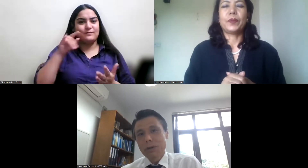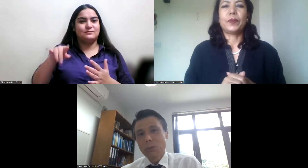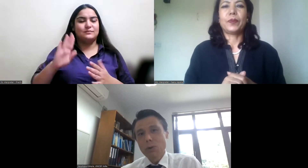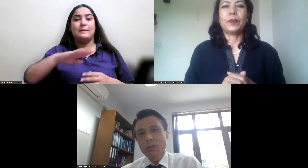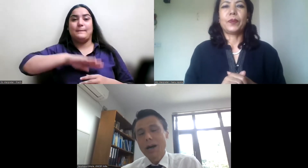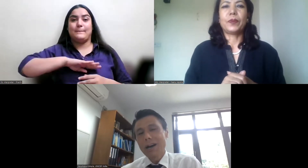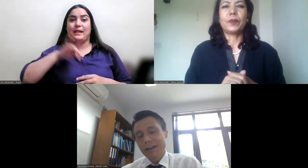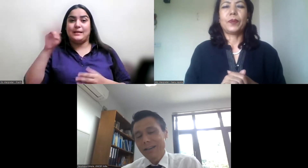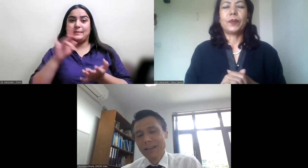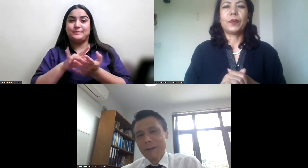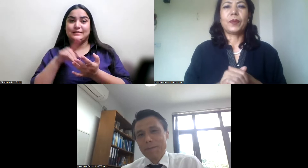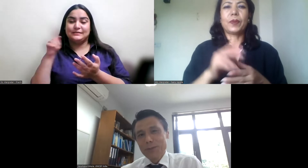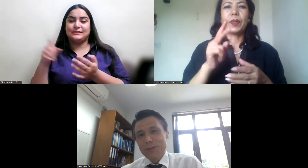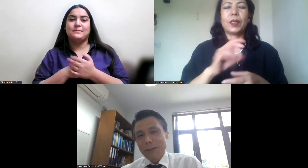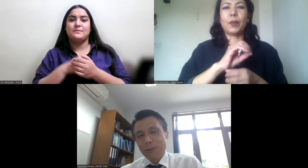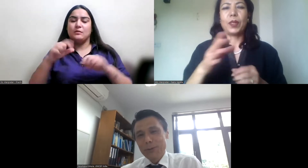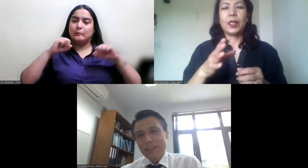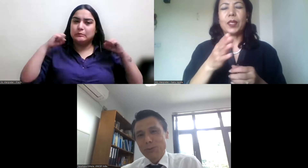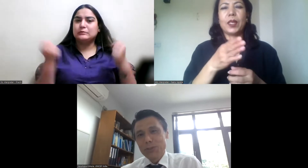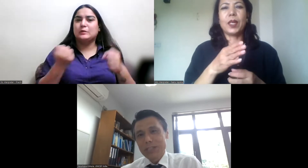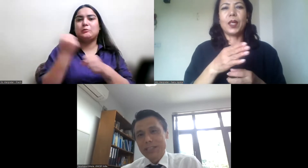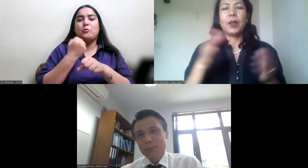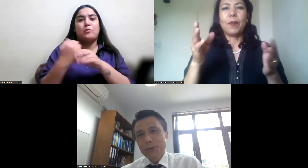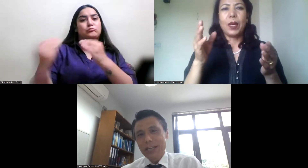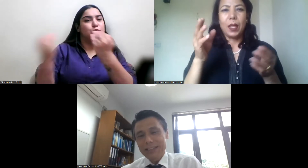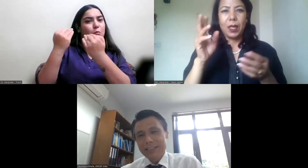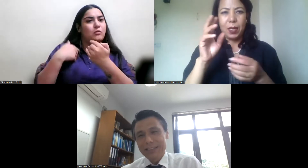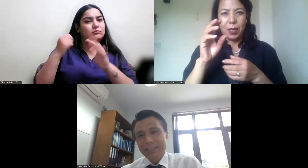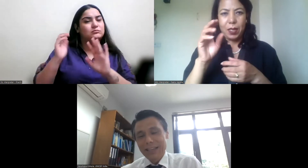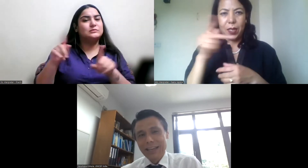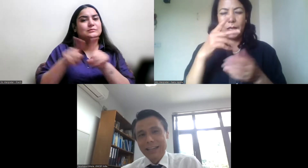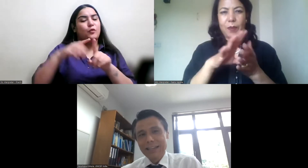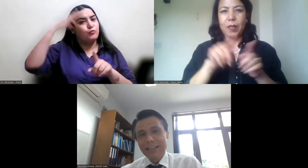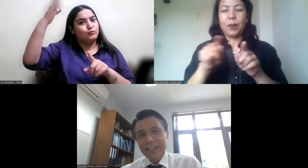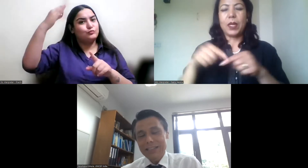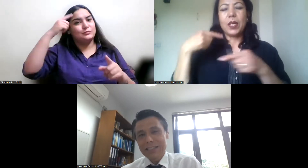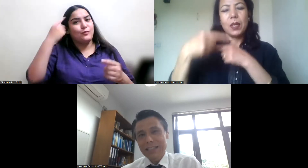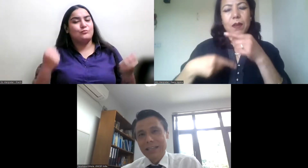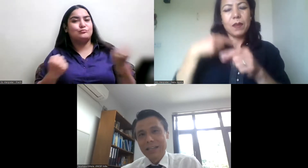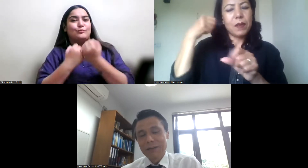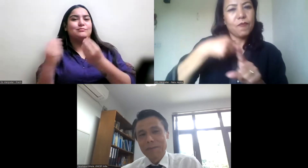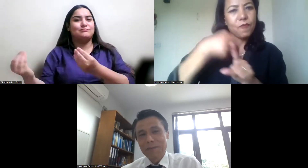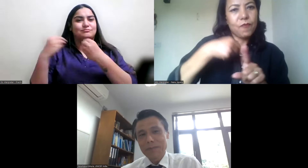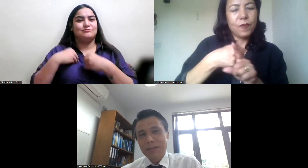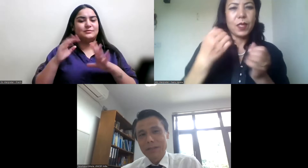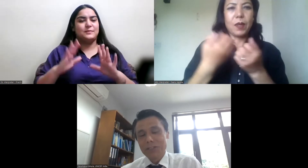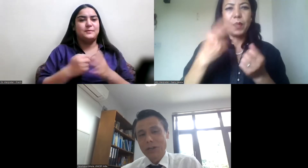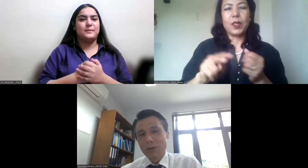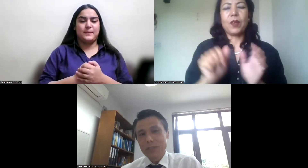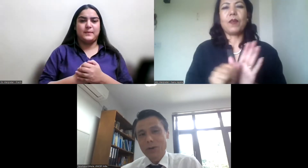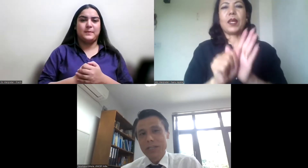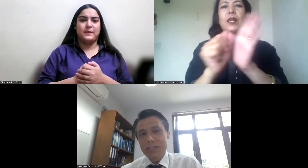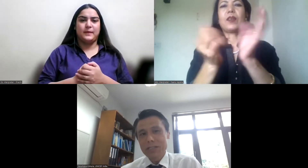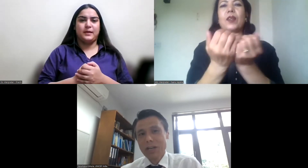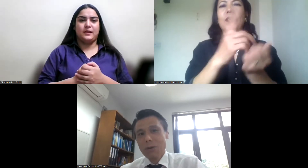Maharashtra, who have worked hard to support and future these projects. And thanks regional